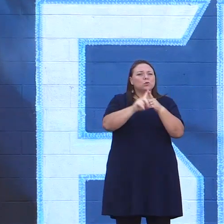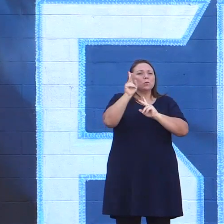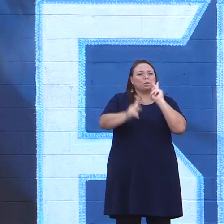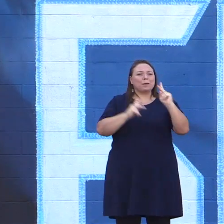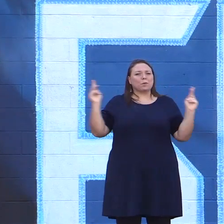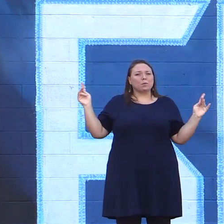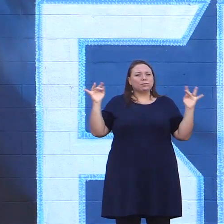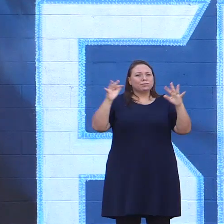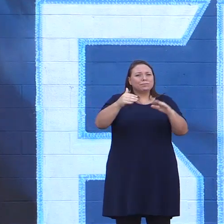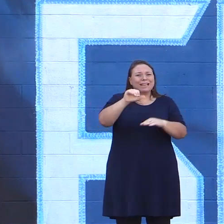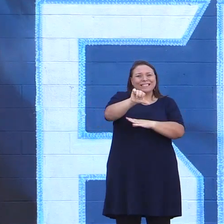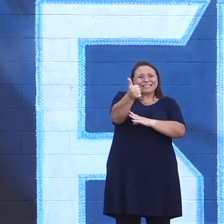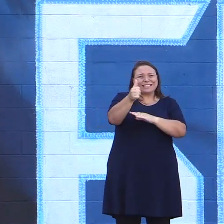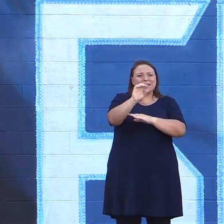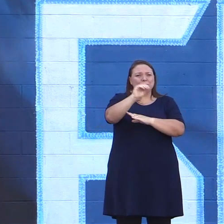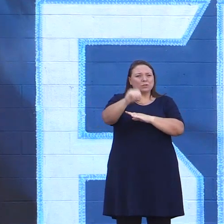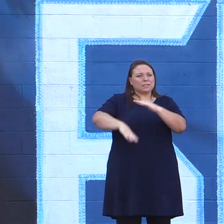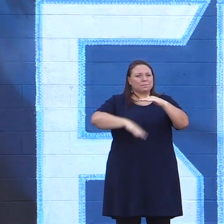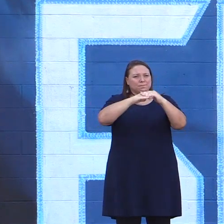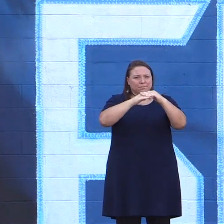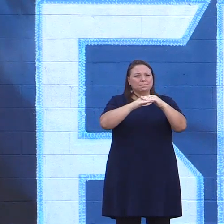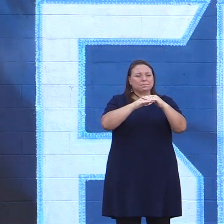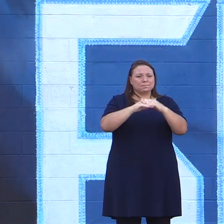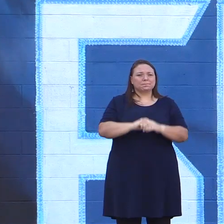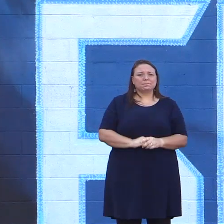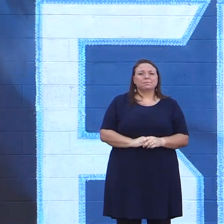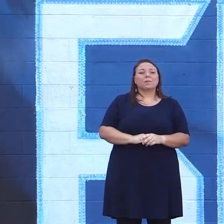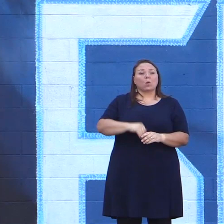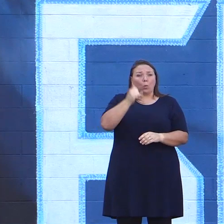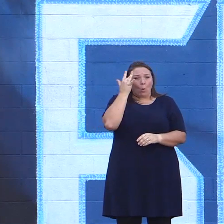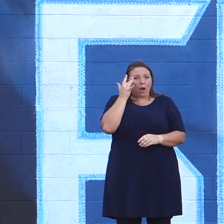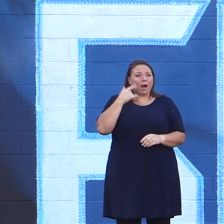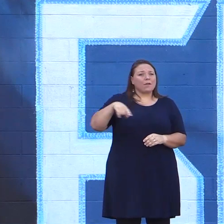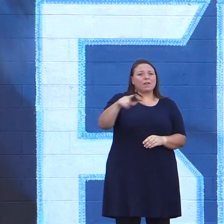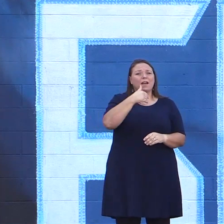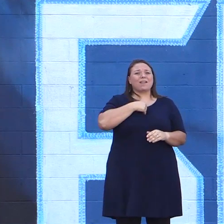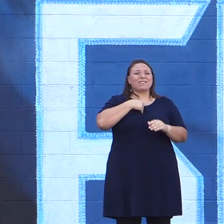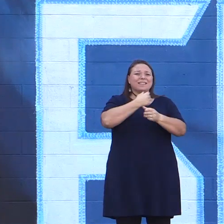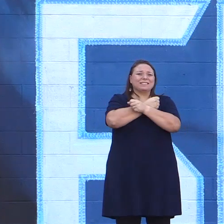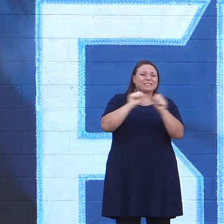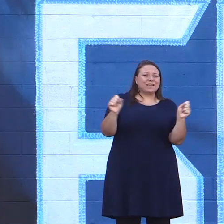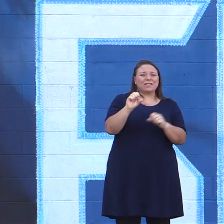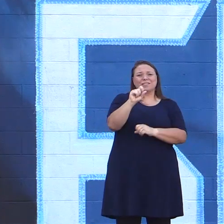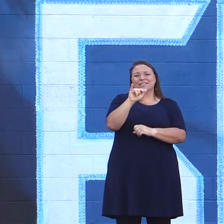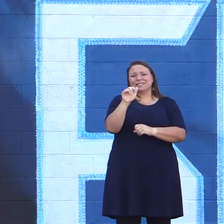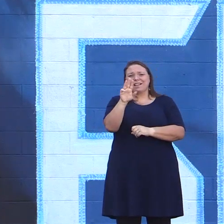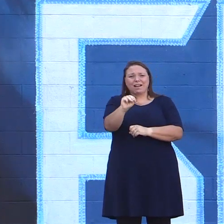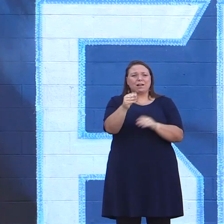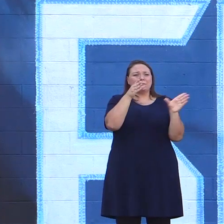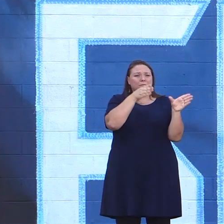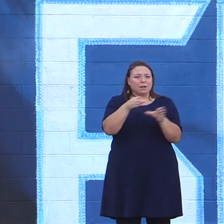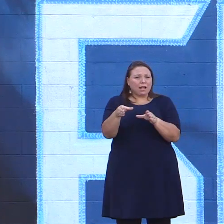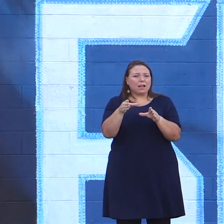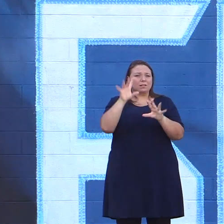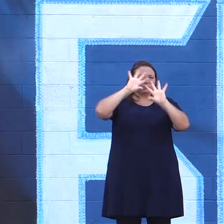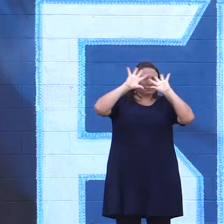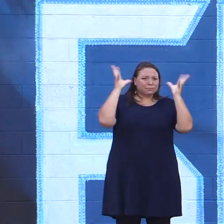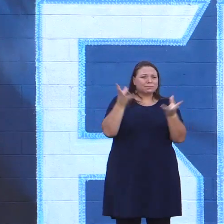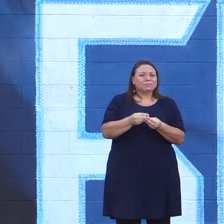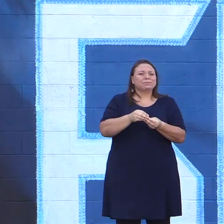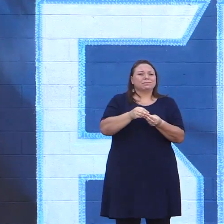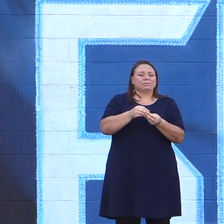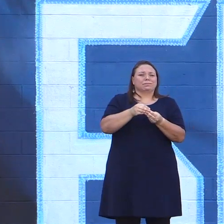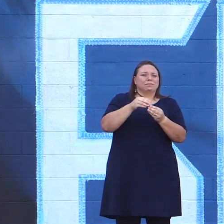fans at 10% capacity. According to the Safe Stadium Plan, a comprehensive public health